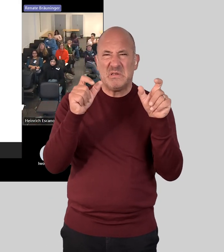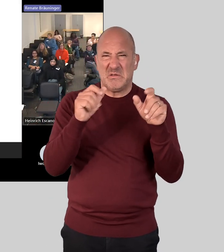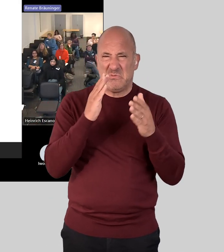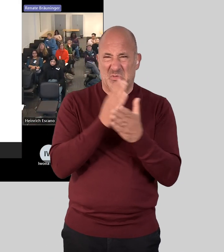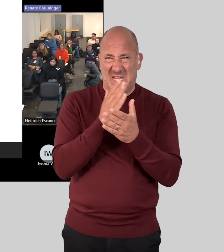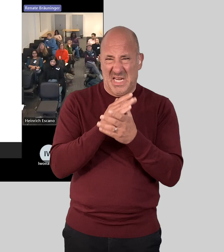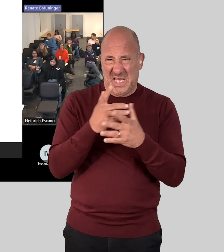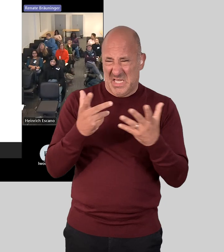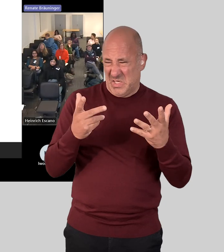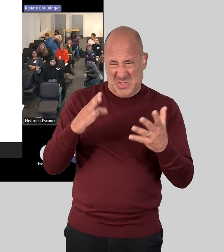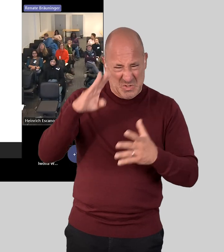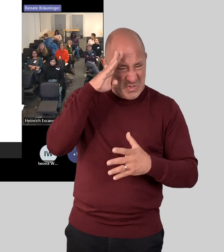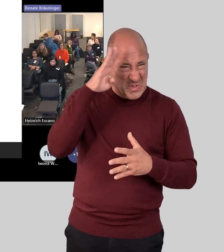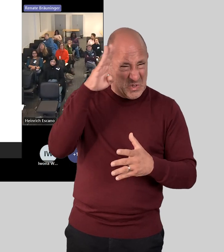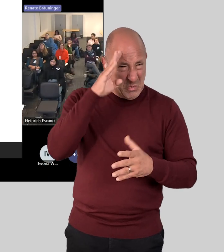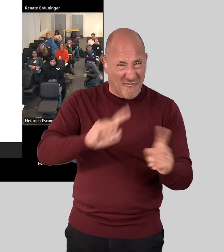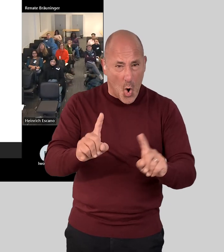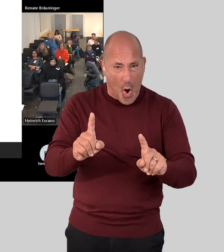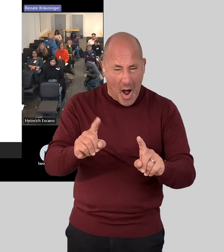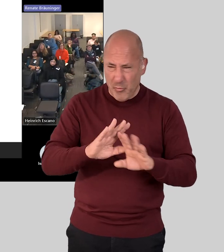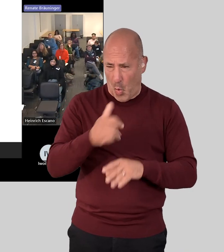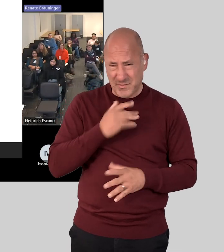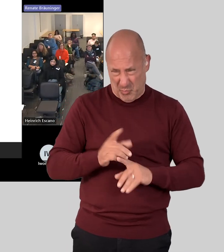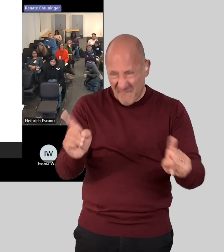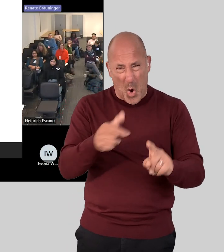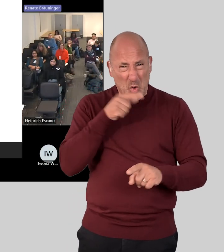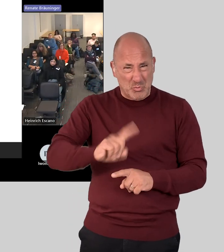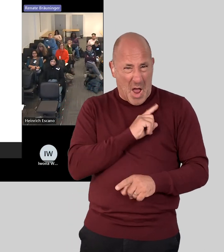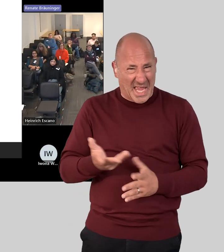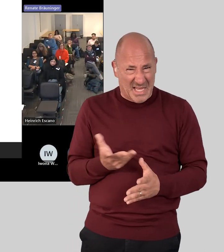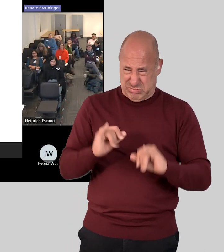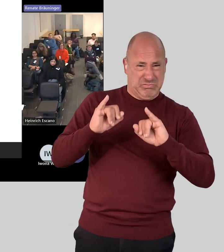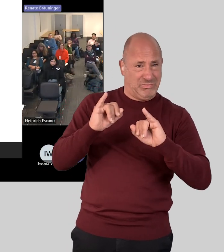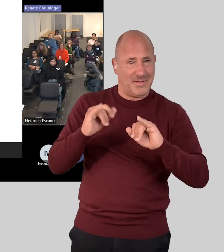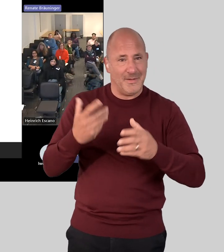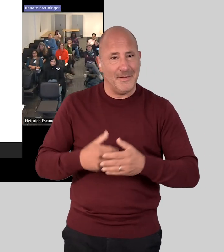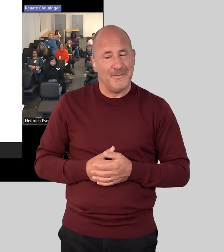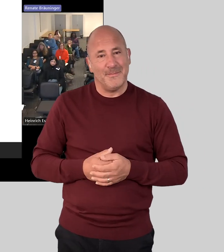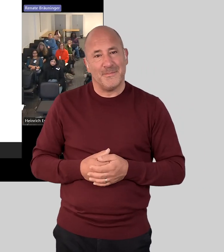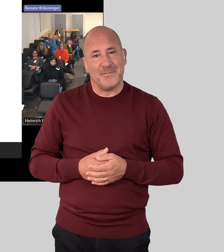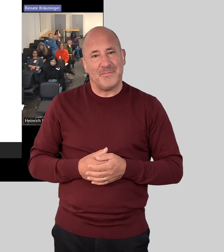the terminology also rather as toxic waste than